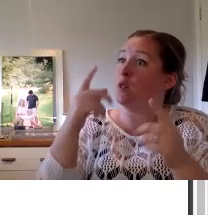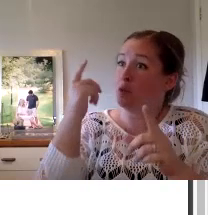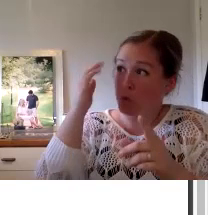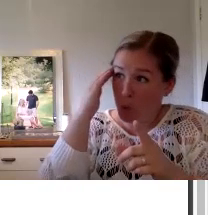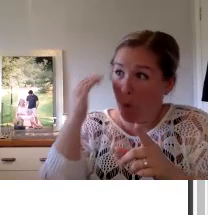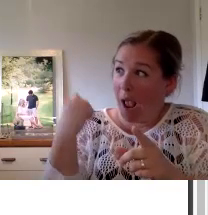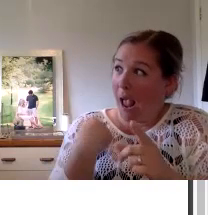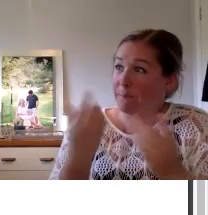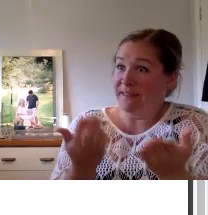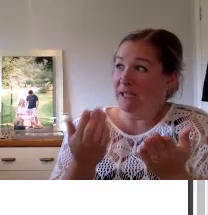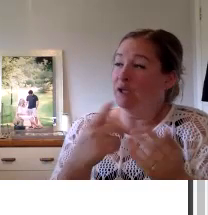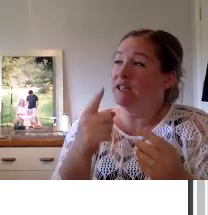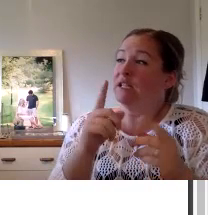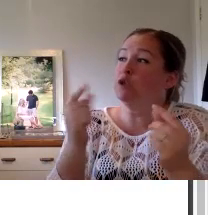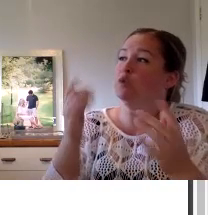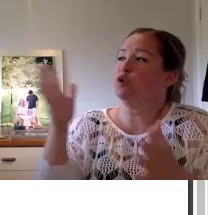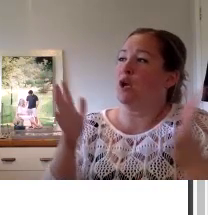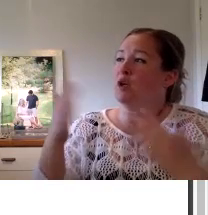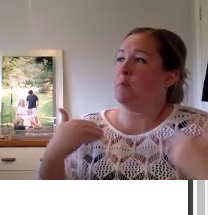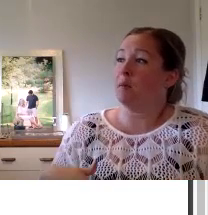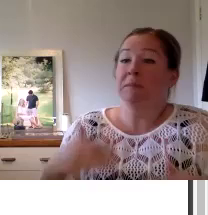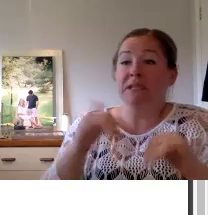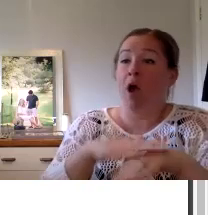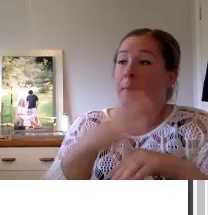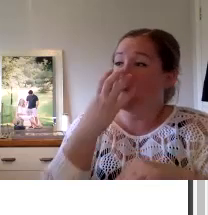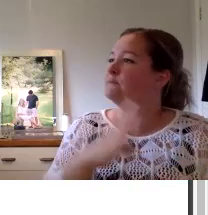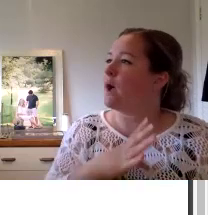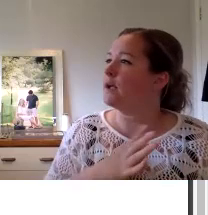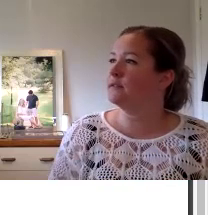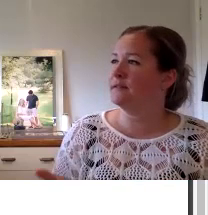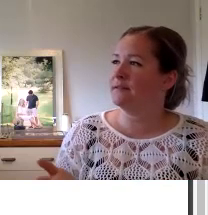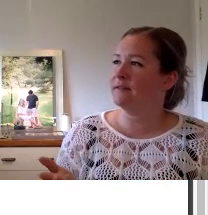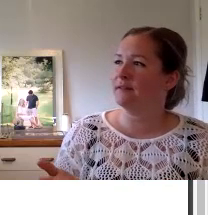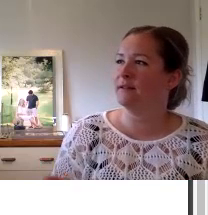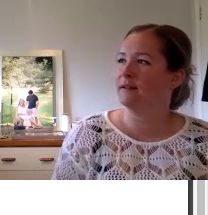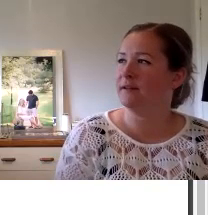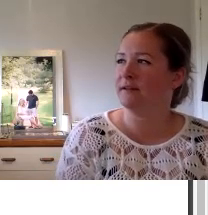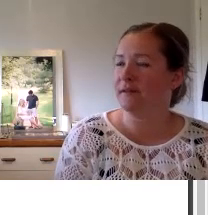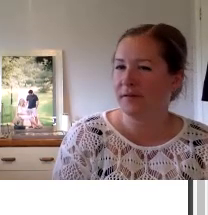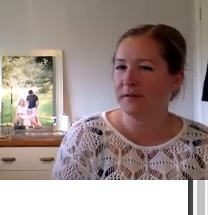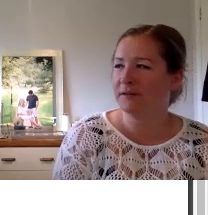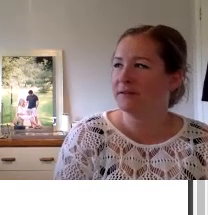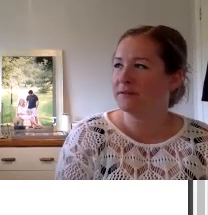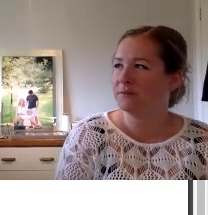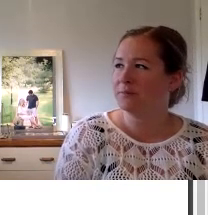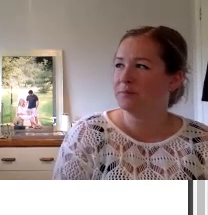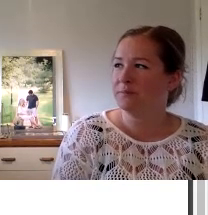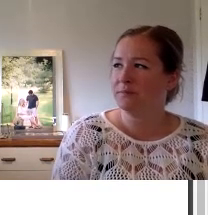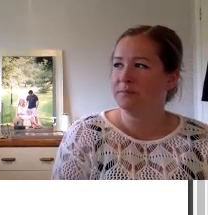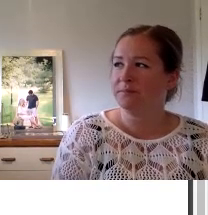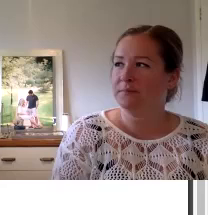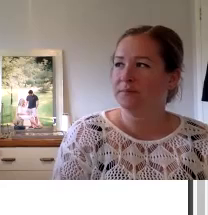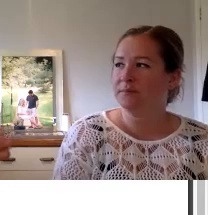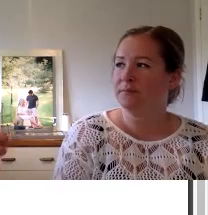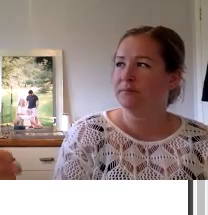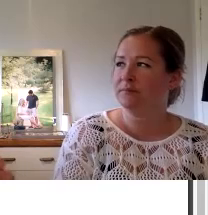The person with the mask, and a lot of the times there's a lot of gesturing going on to let me know, like